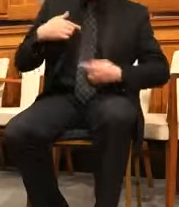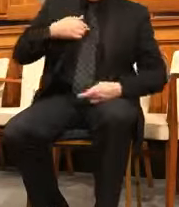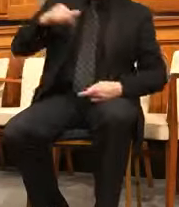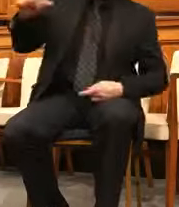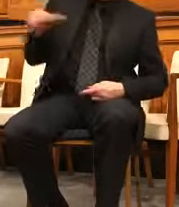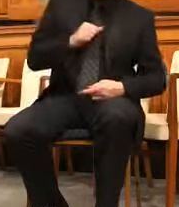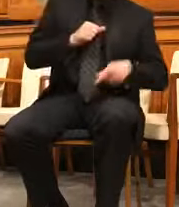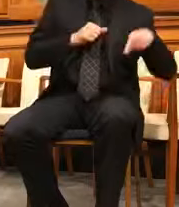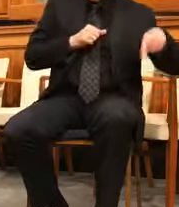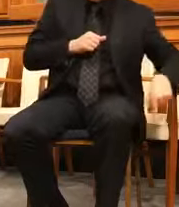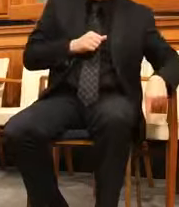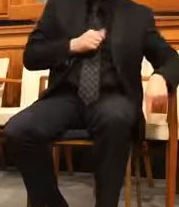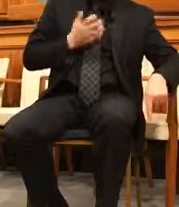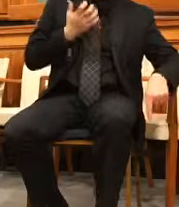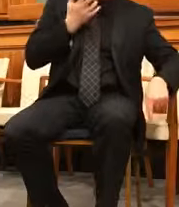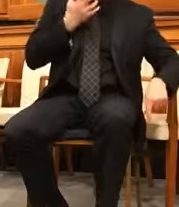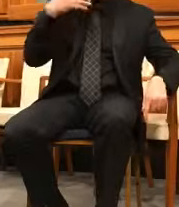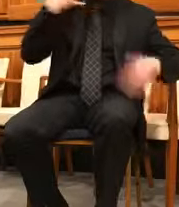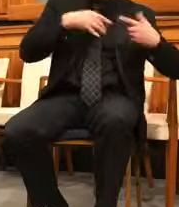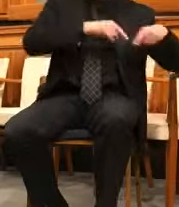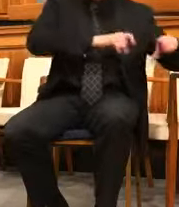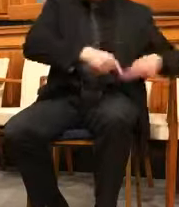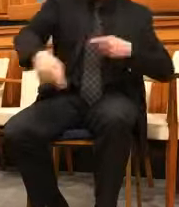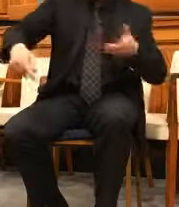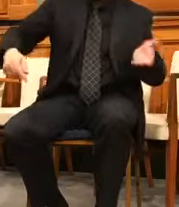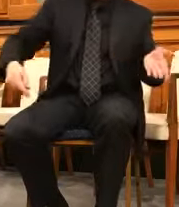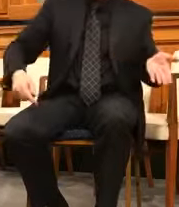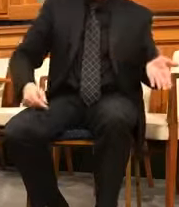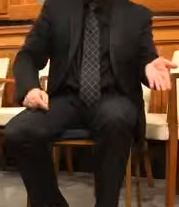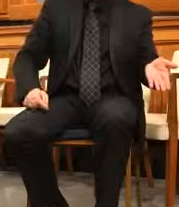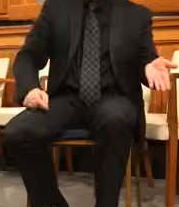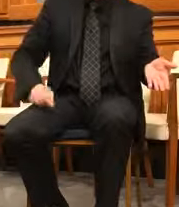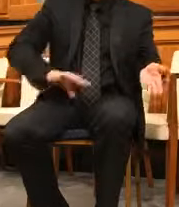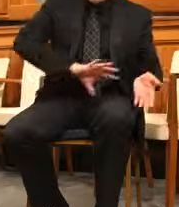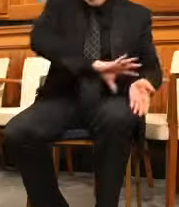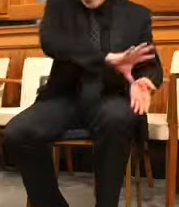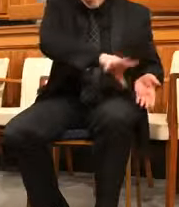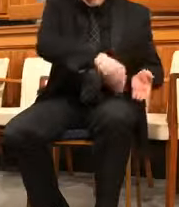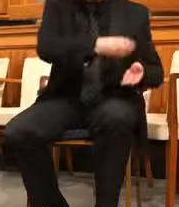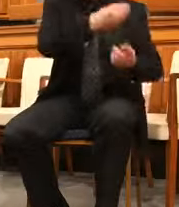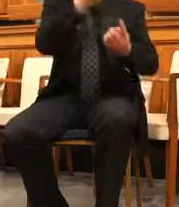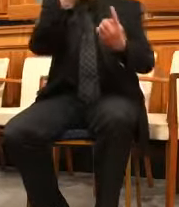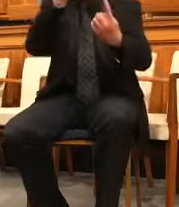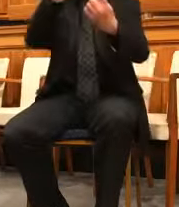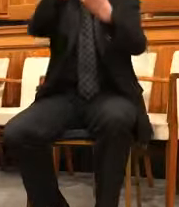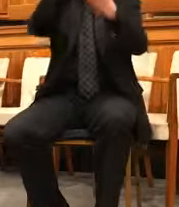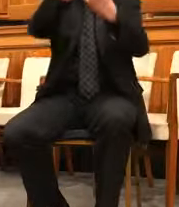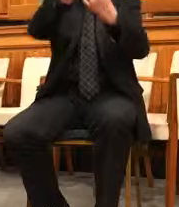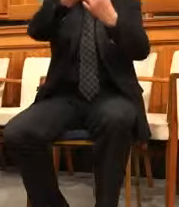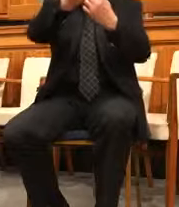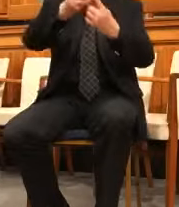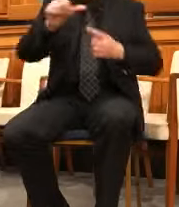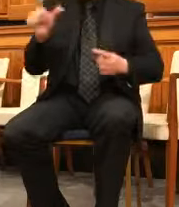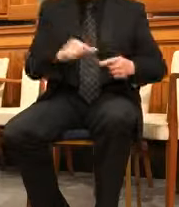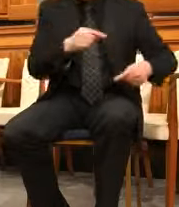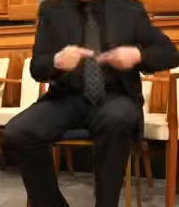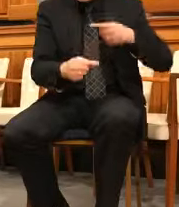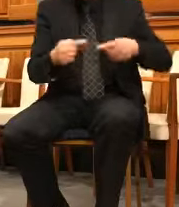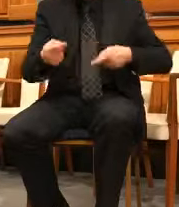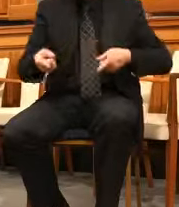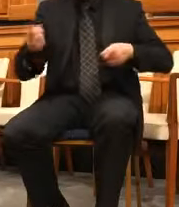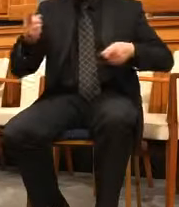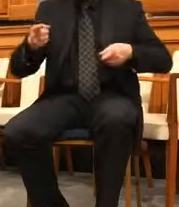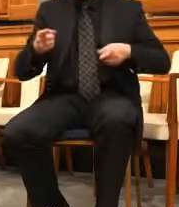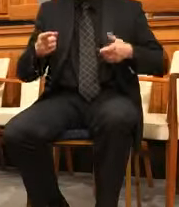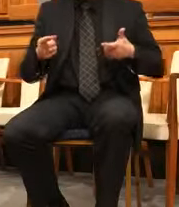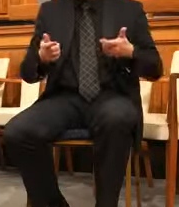forever, just concentrated into a space of time to 6 hours, and bore it away.